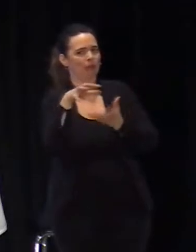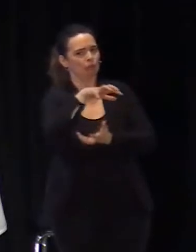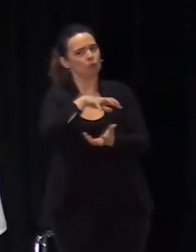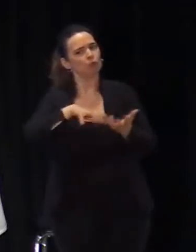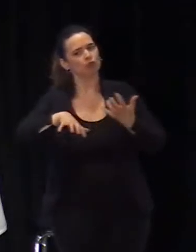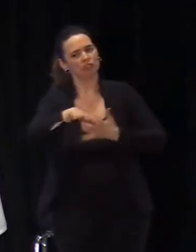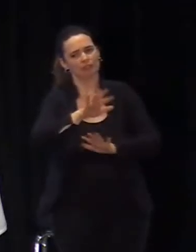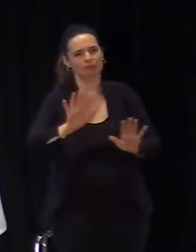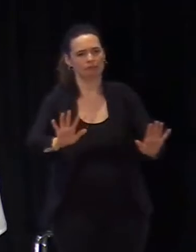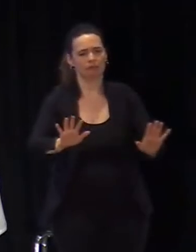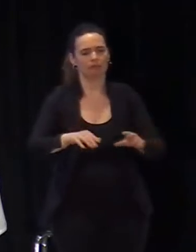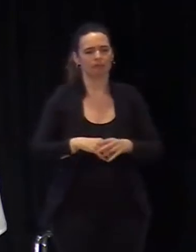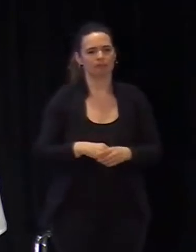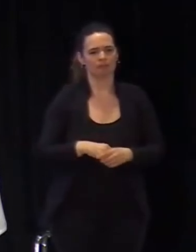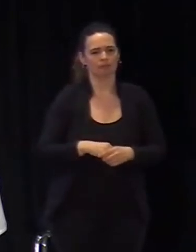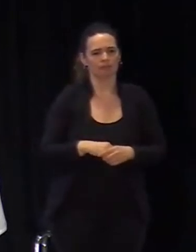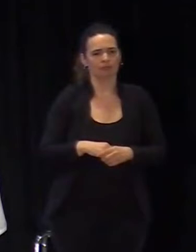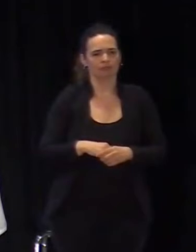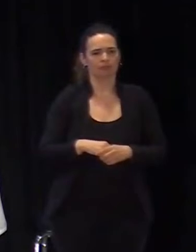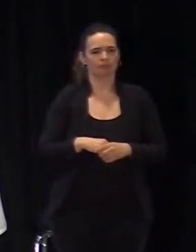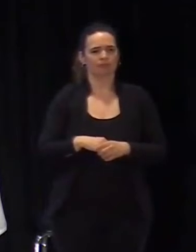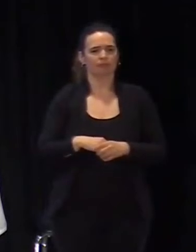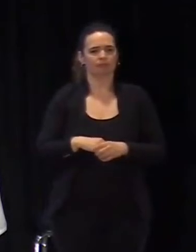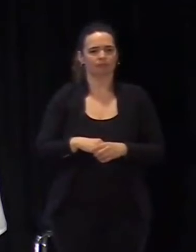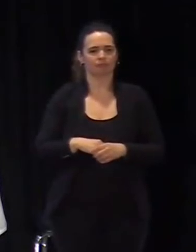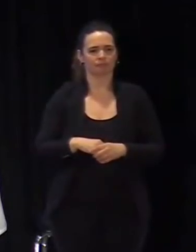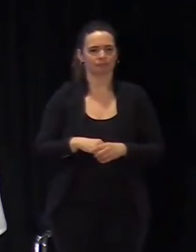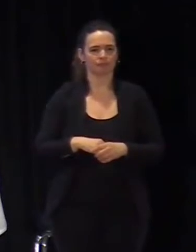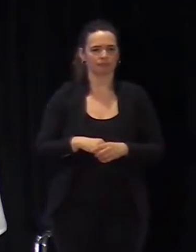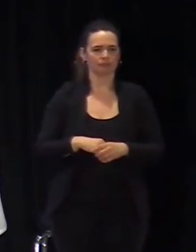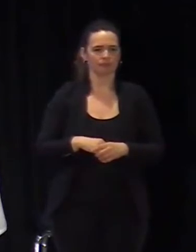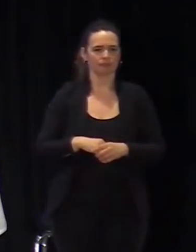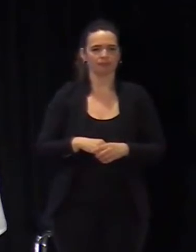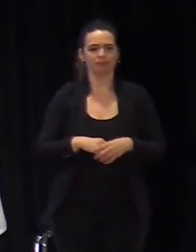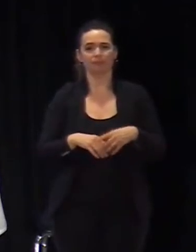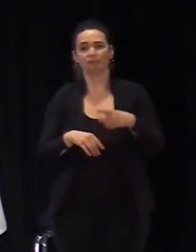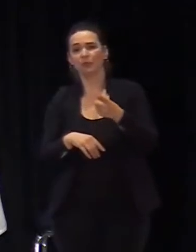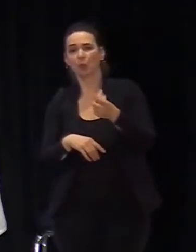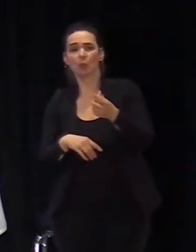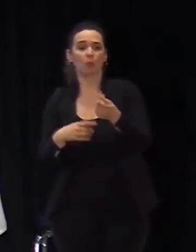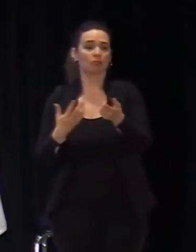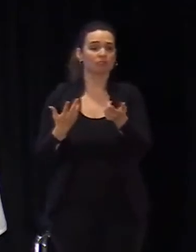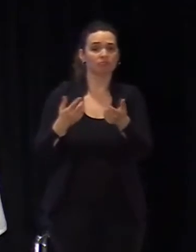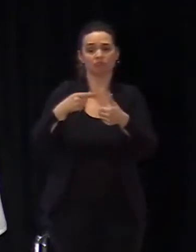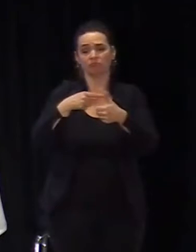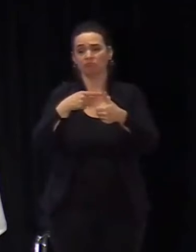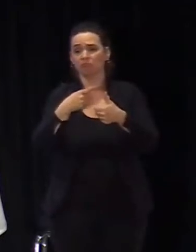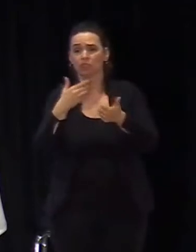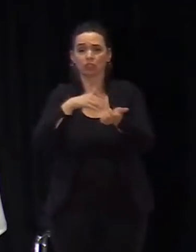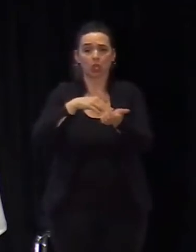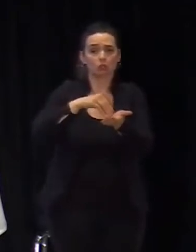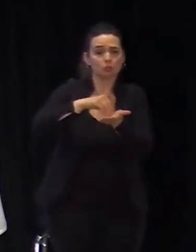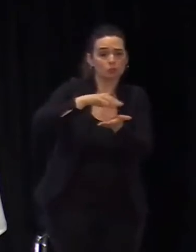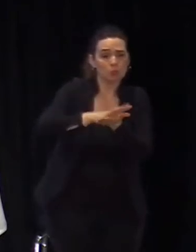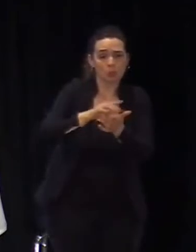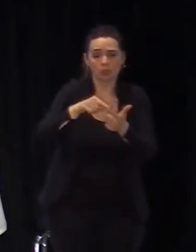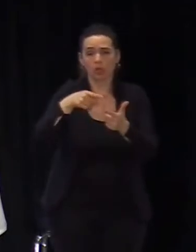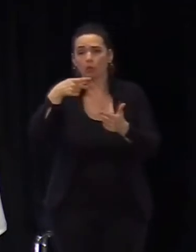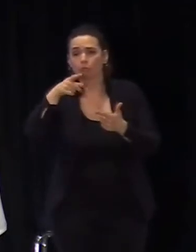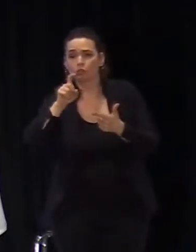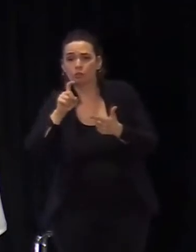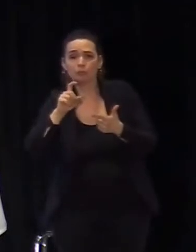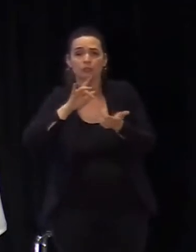obviously you gave a bunch of options for people as far as doctor's note, prescriptions. Some of these conditions are serious